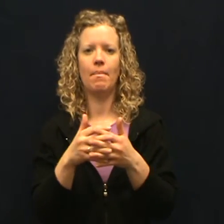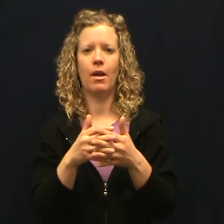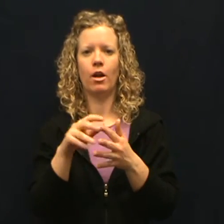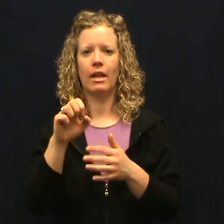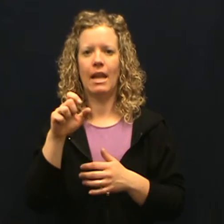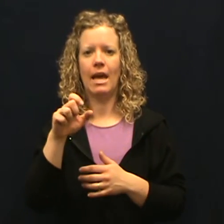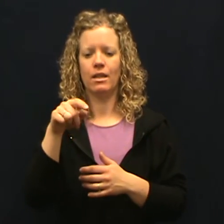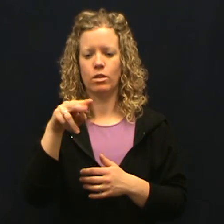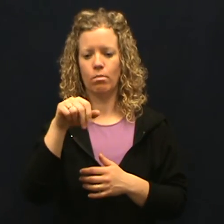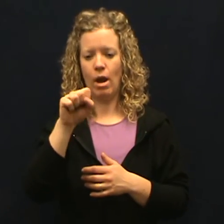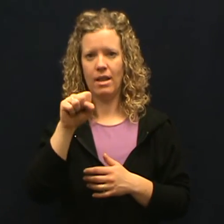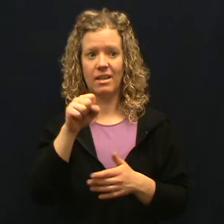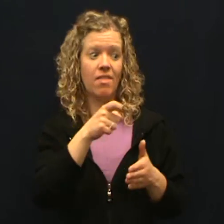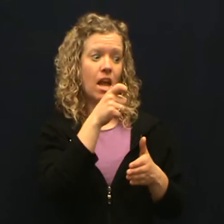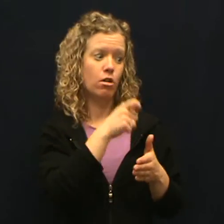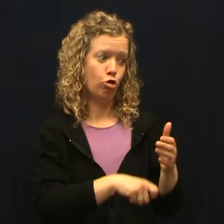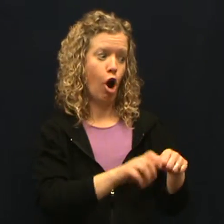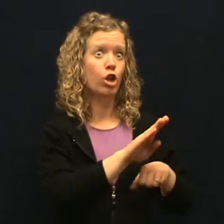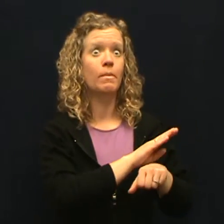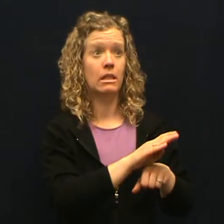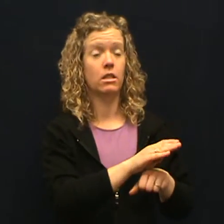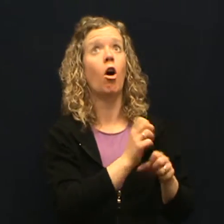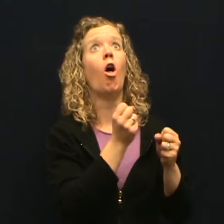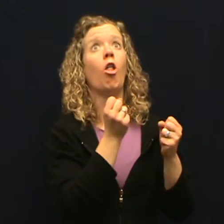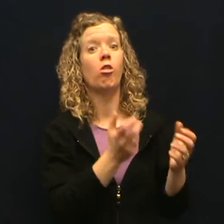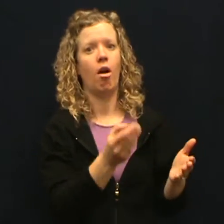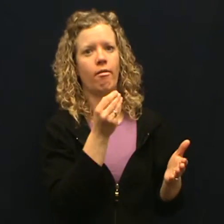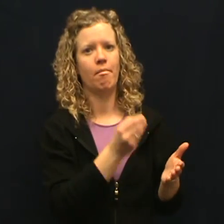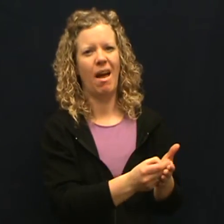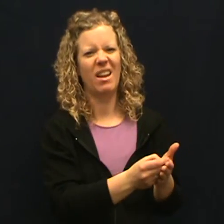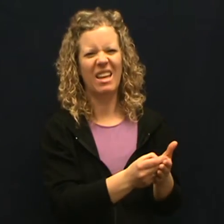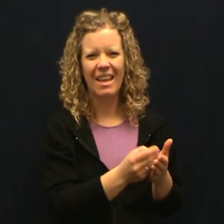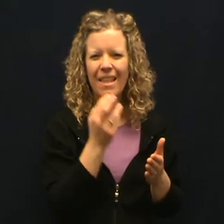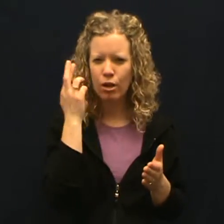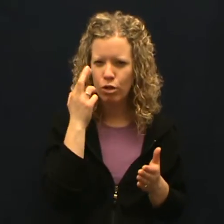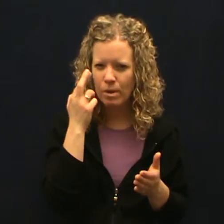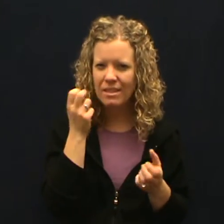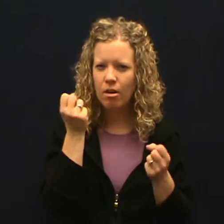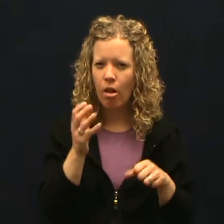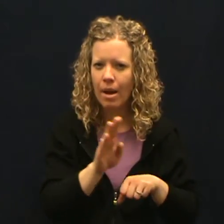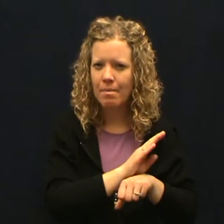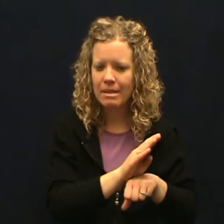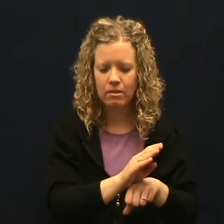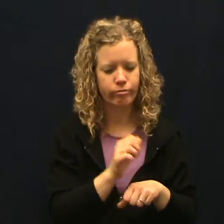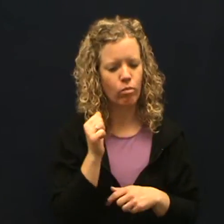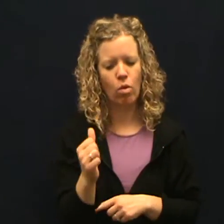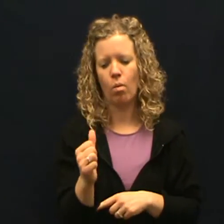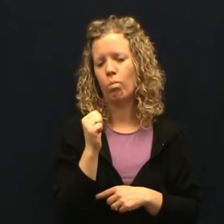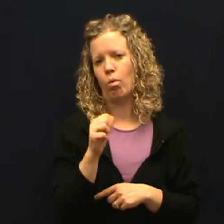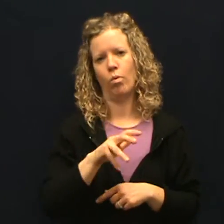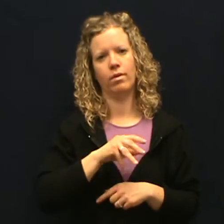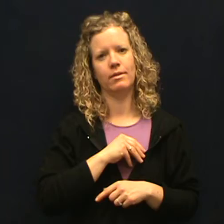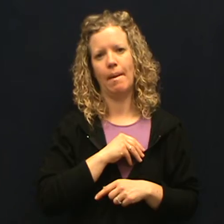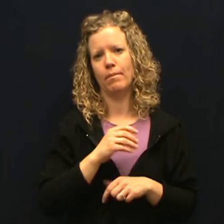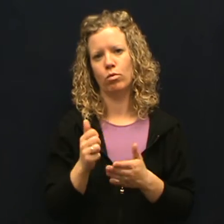merchants, which is why you see certain merchants not accept American Express, but accept Visa